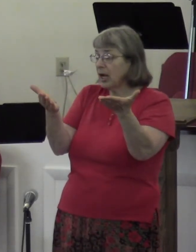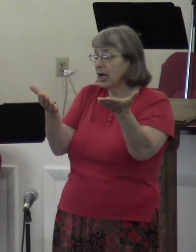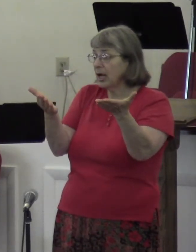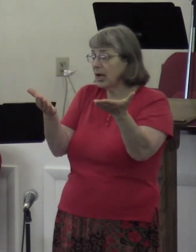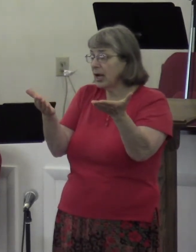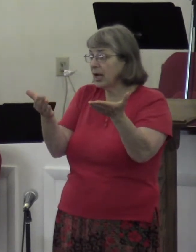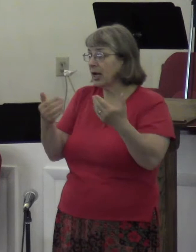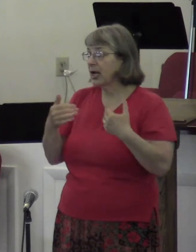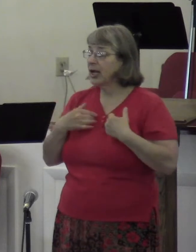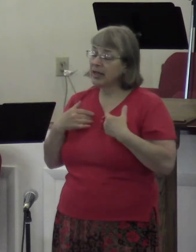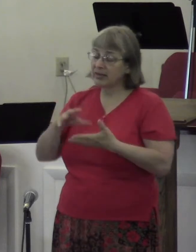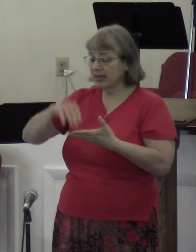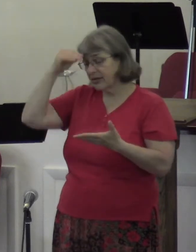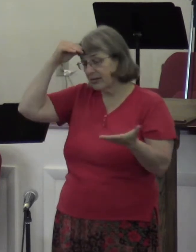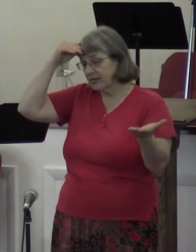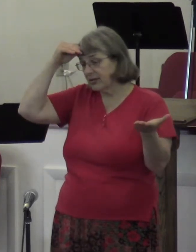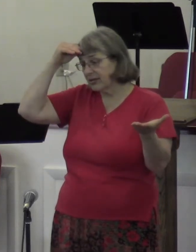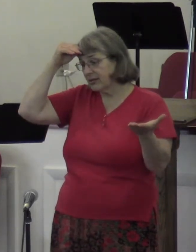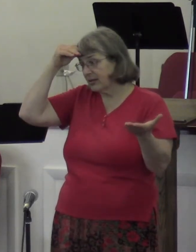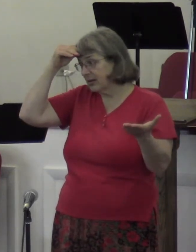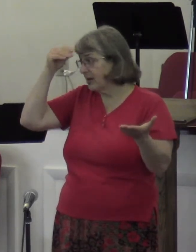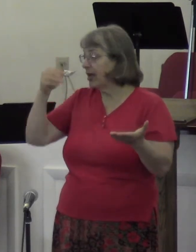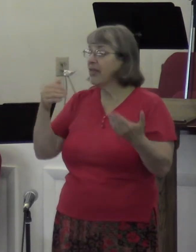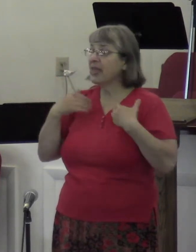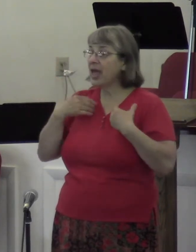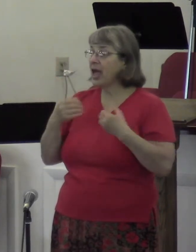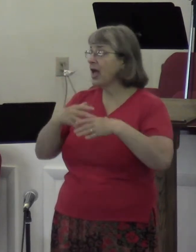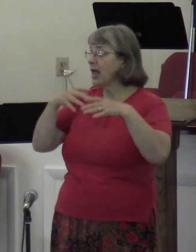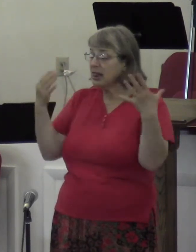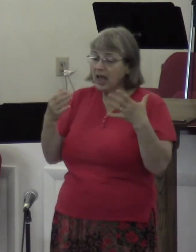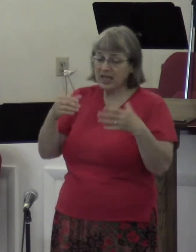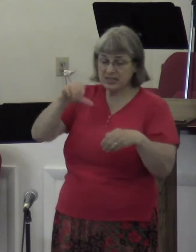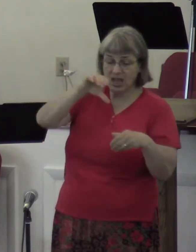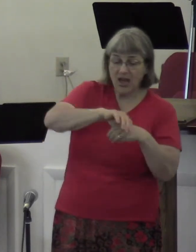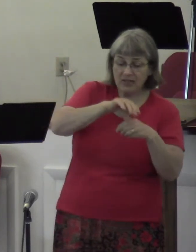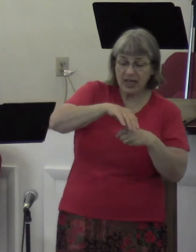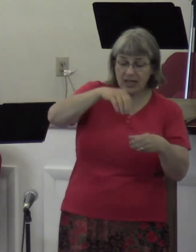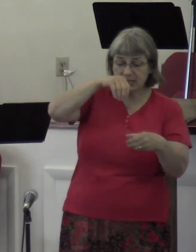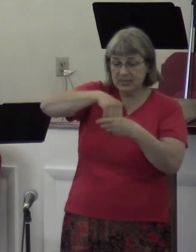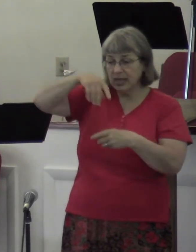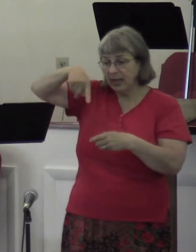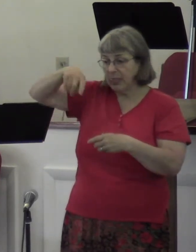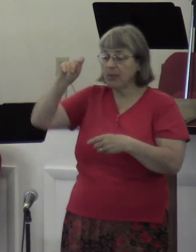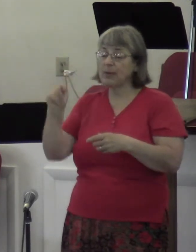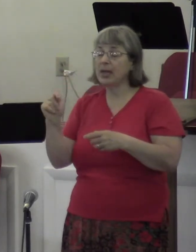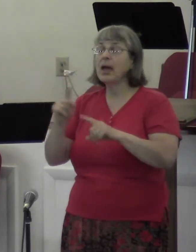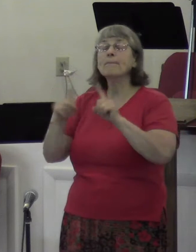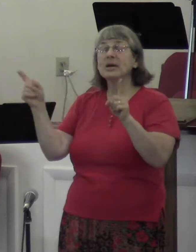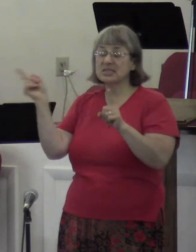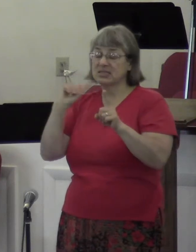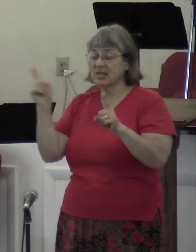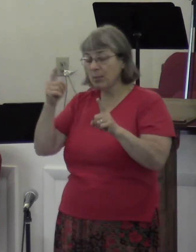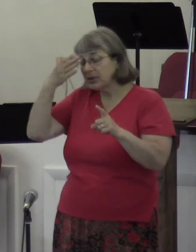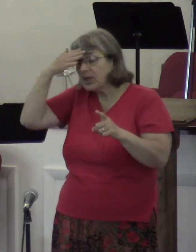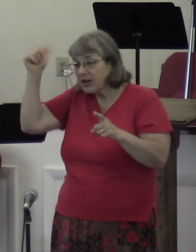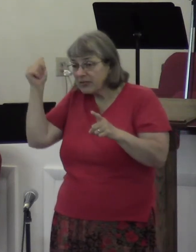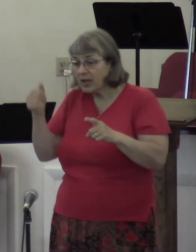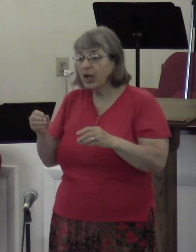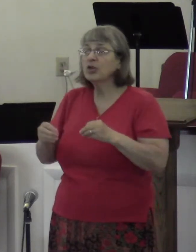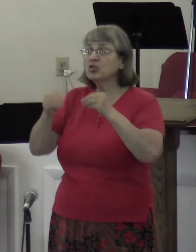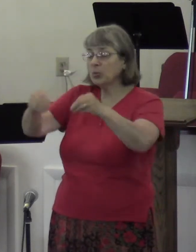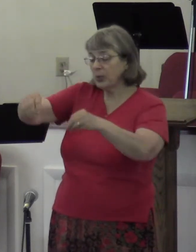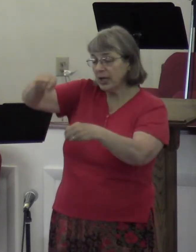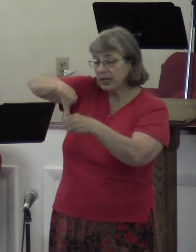And guess what they found out? They had plenty of gas in the pits, but somebody had forgotten to put